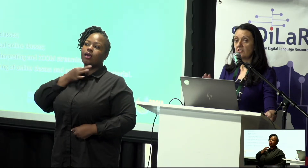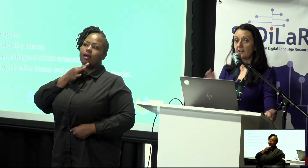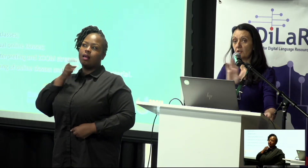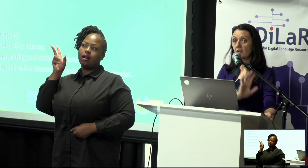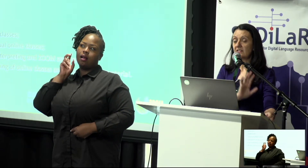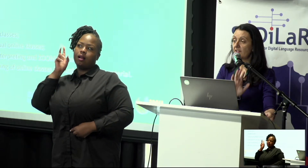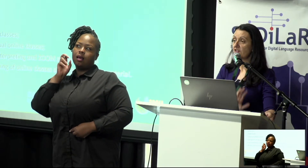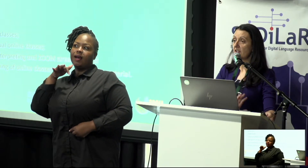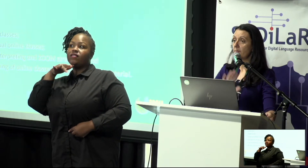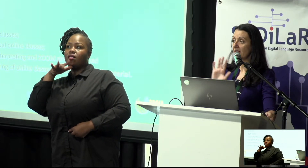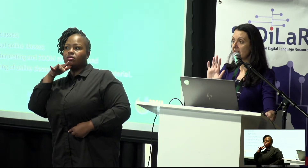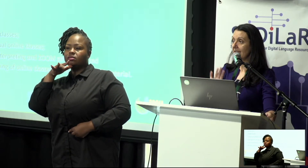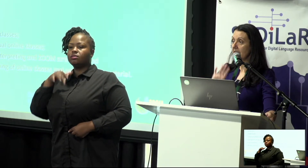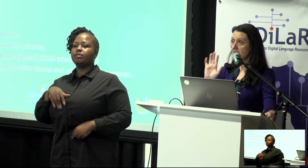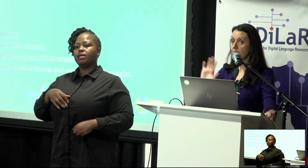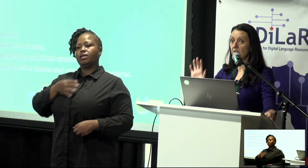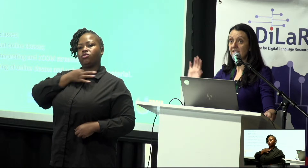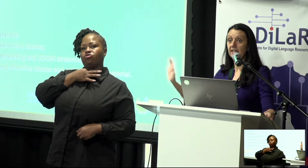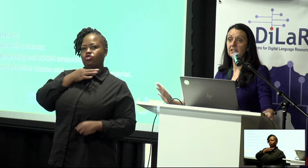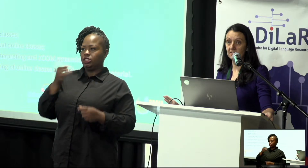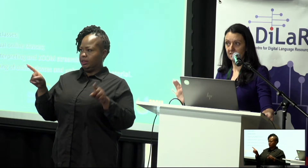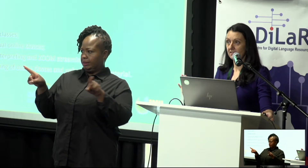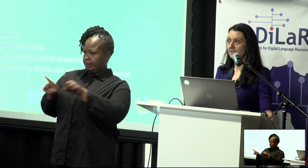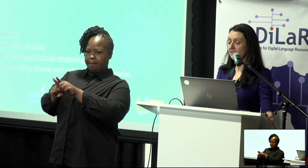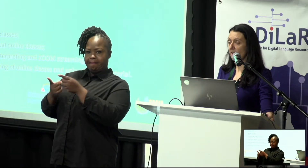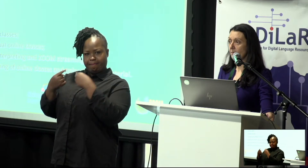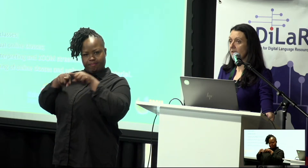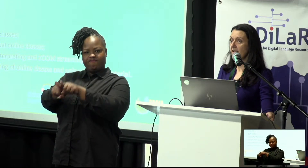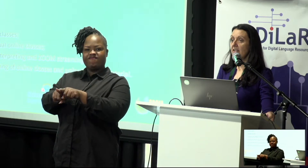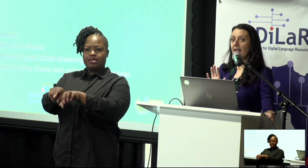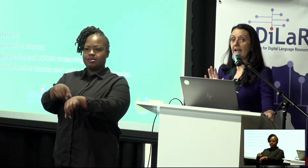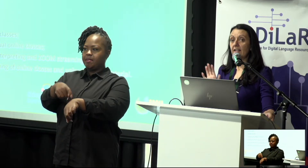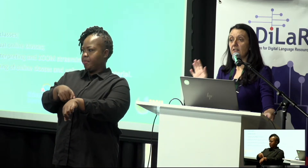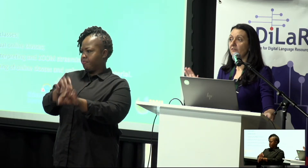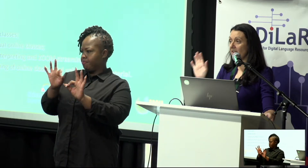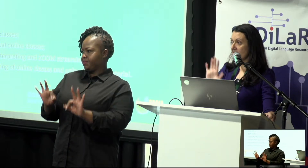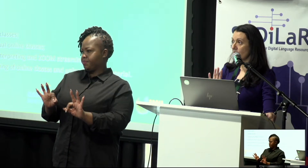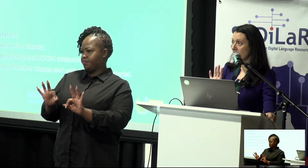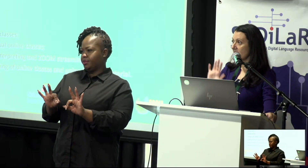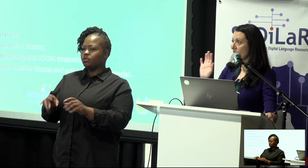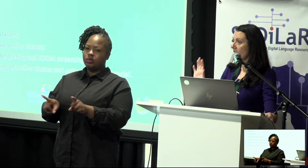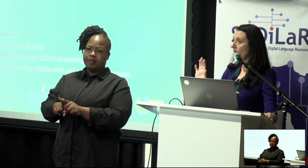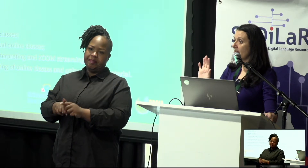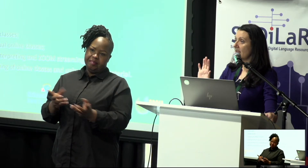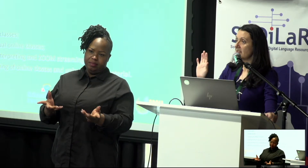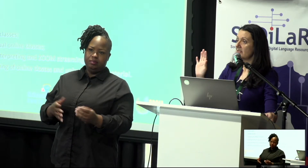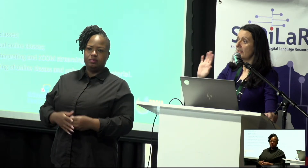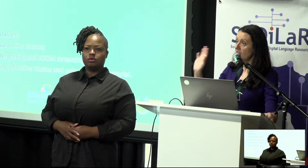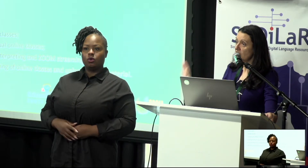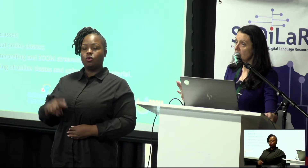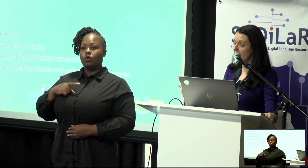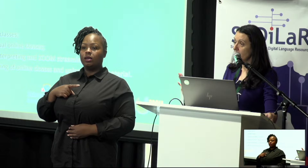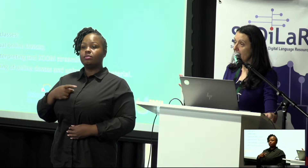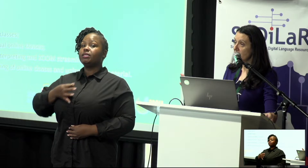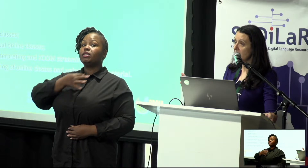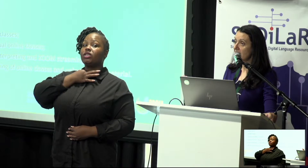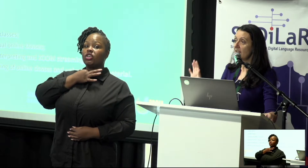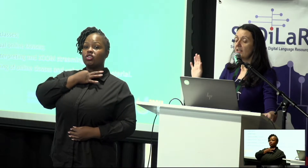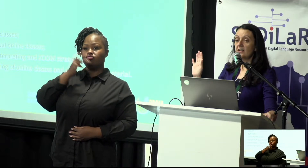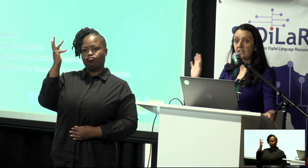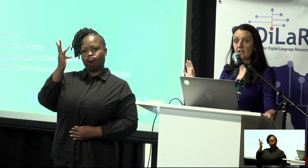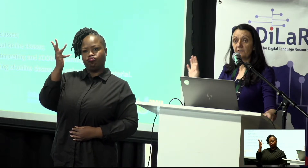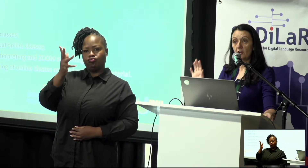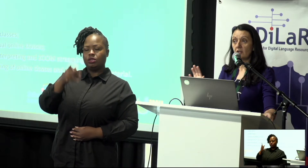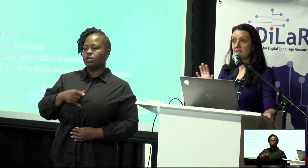to the Afrikaans lecture, but in simultaneous time, and vice versa. So where there's English